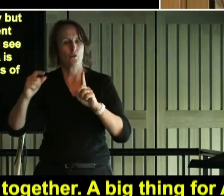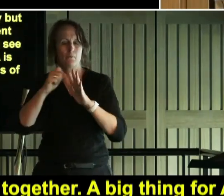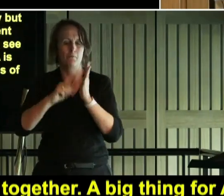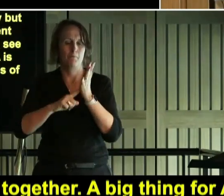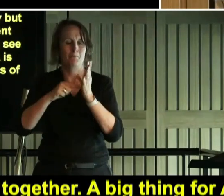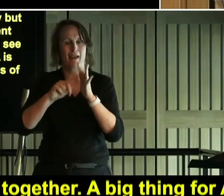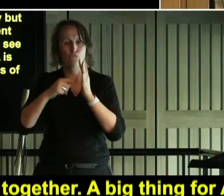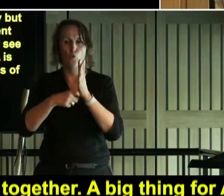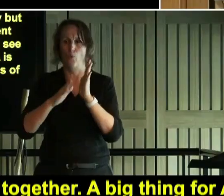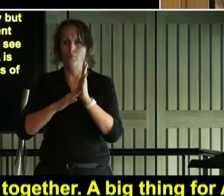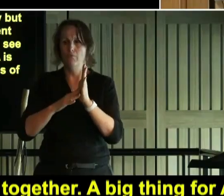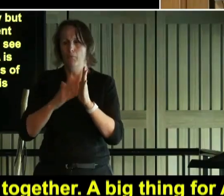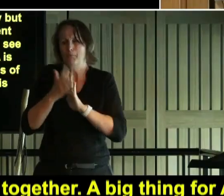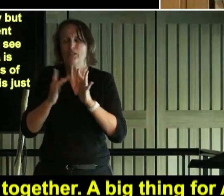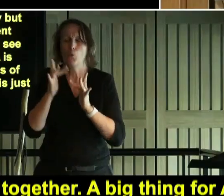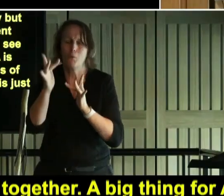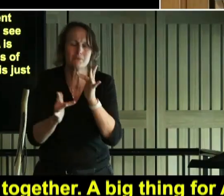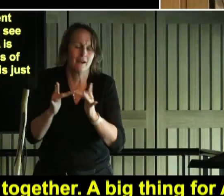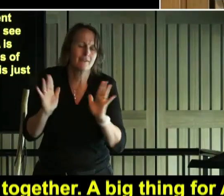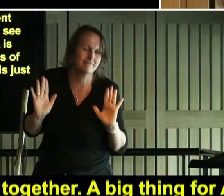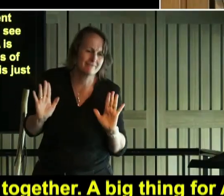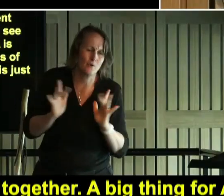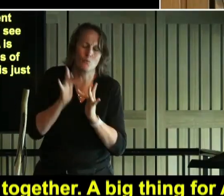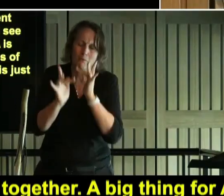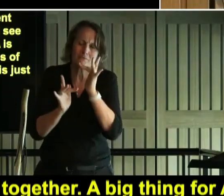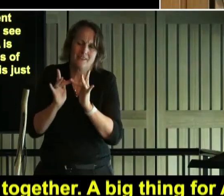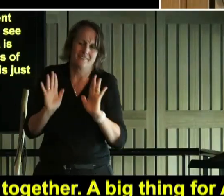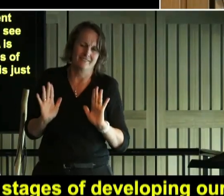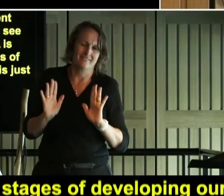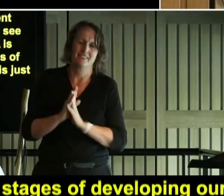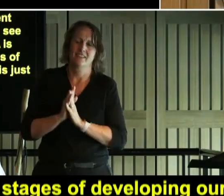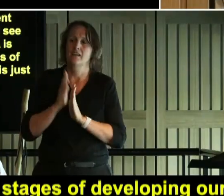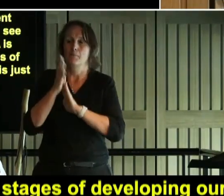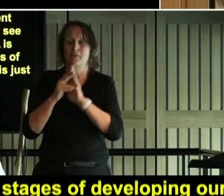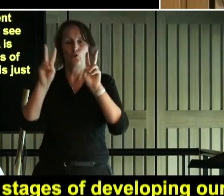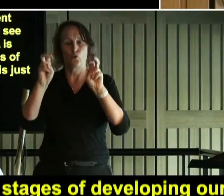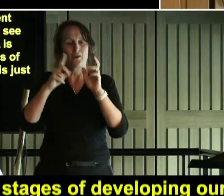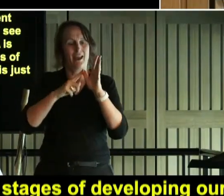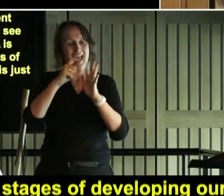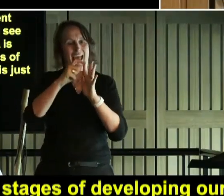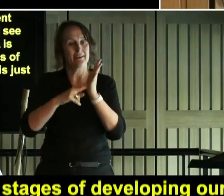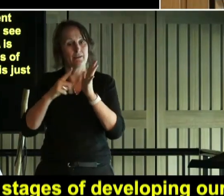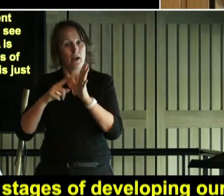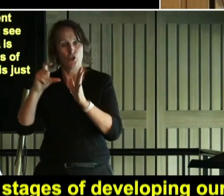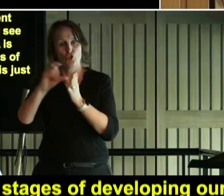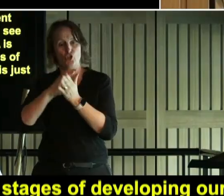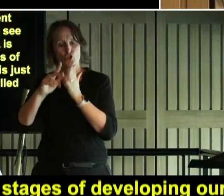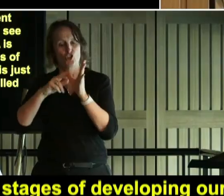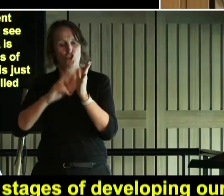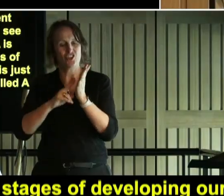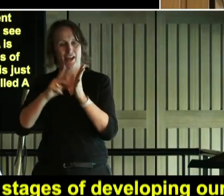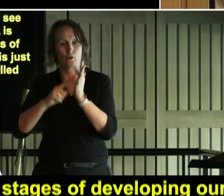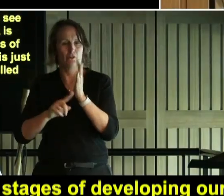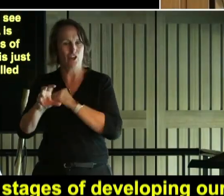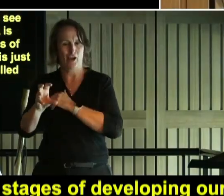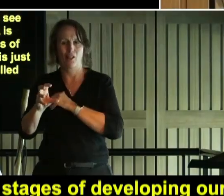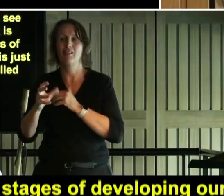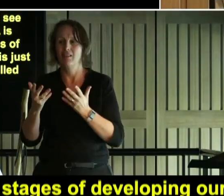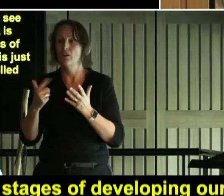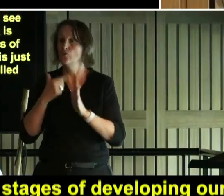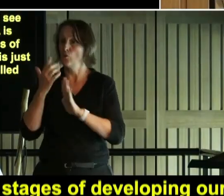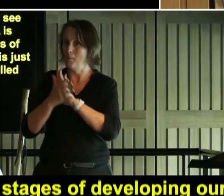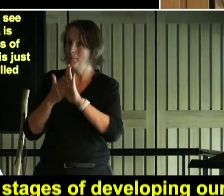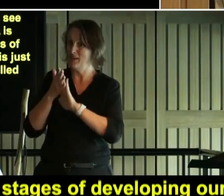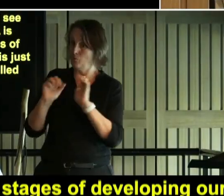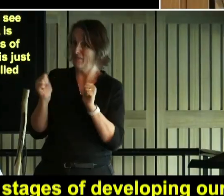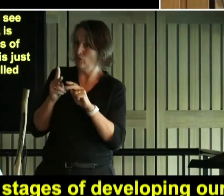just a fancy word for website. It's going to be called ADNA Channel, and we actually launched